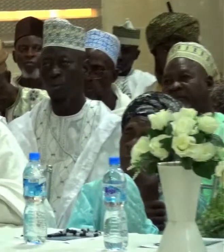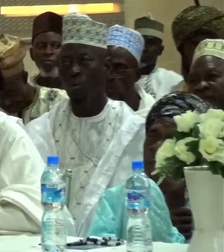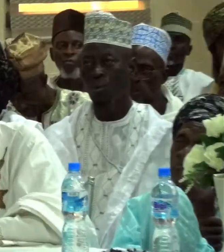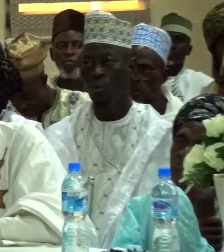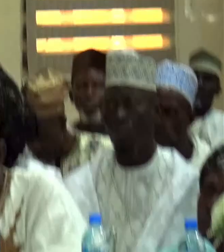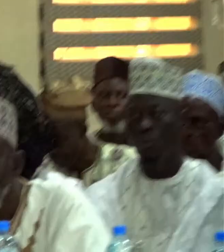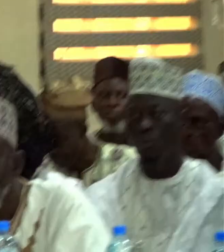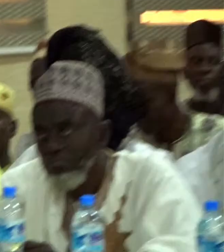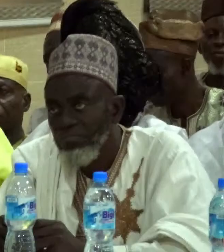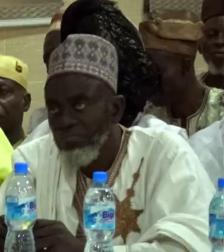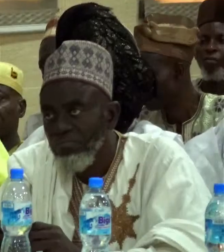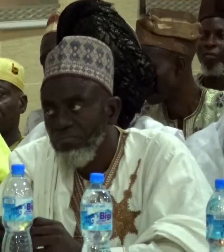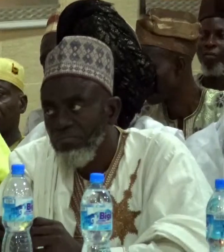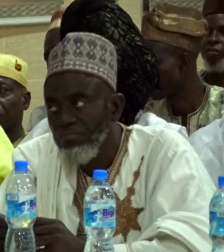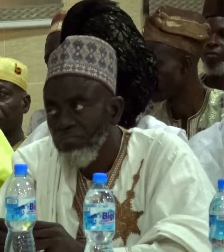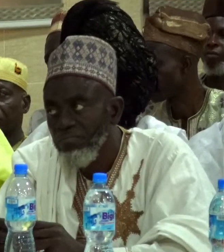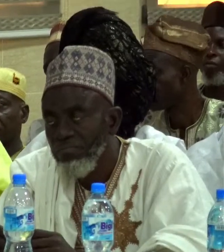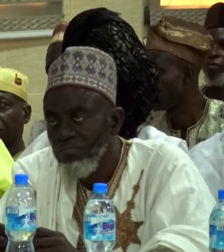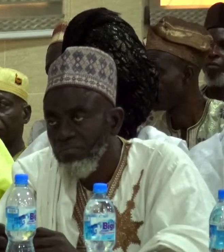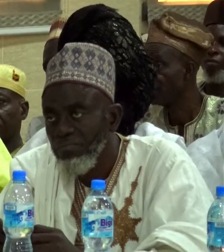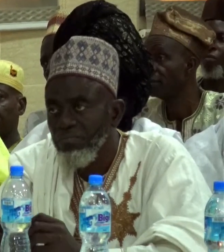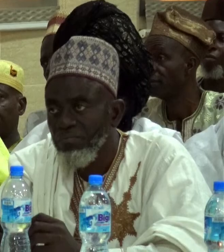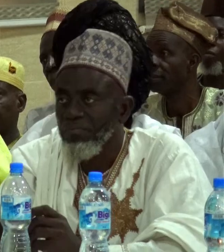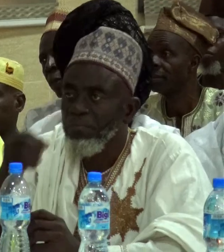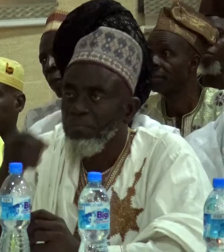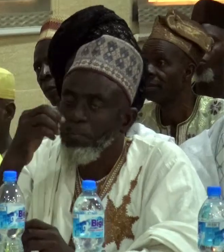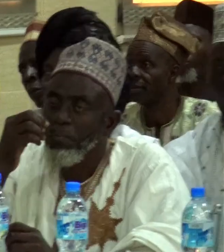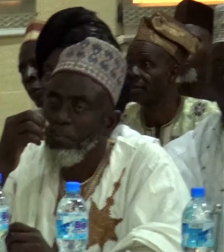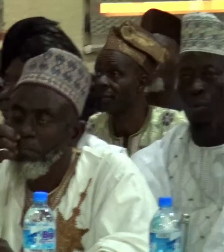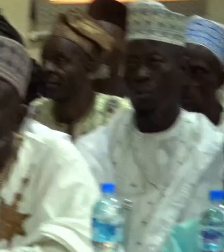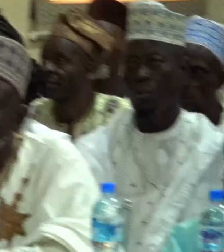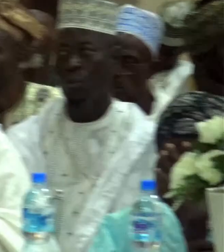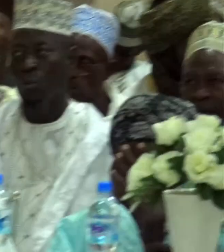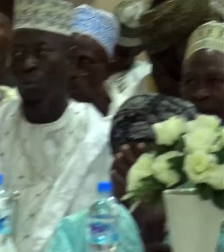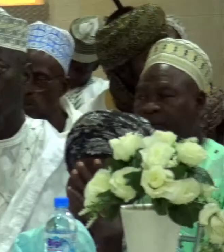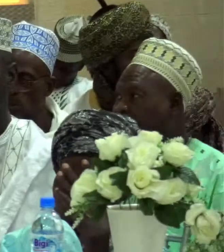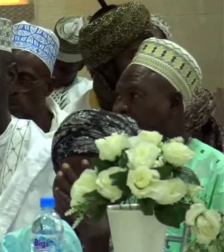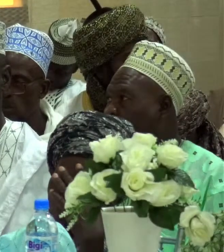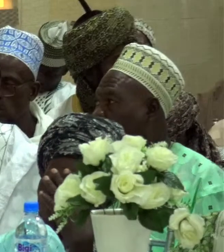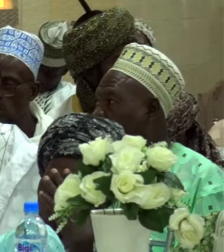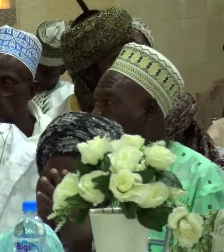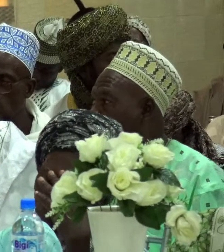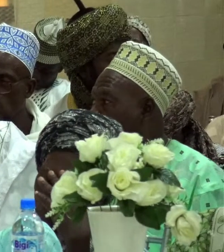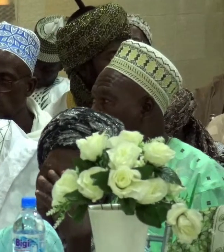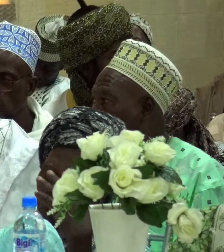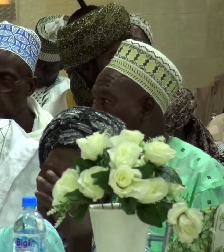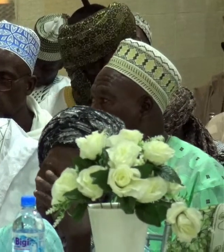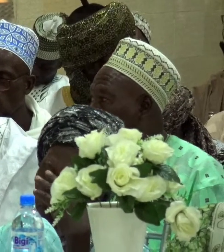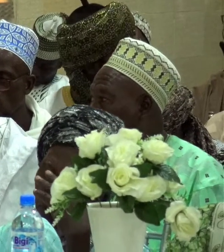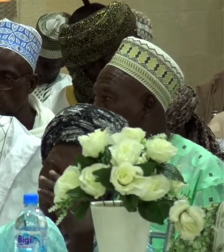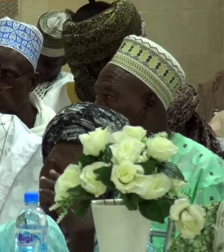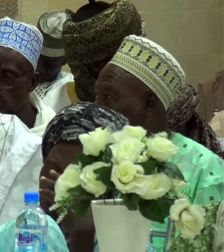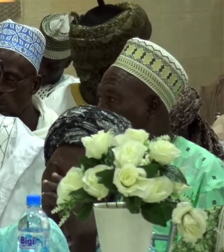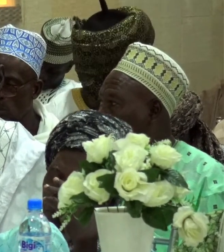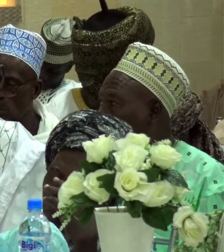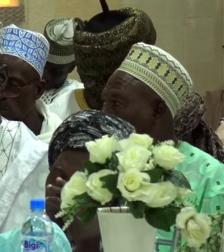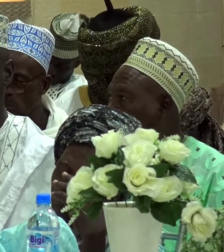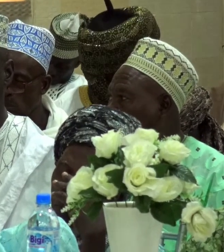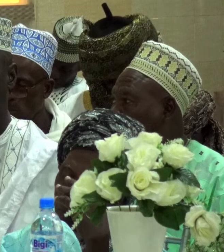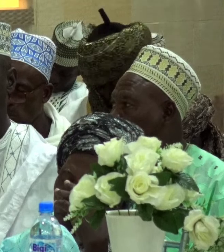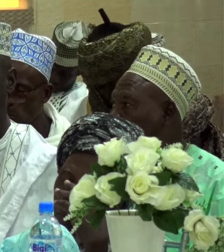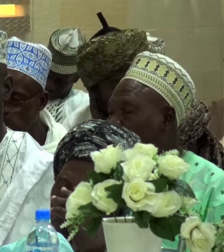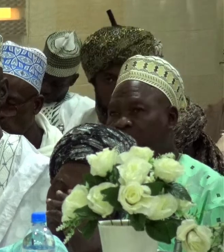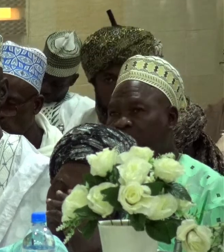nkan character, that character, and that is why summary re gan oni pe ko saye ohun to ron o ti pa wa lase erin ti o ma tenin